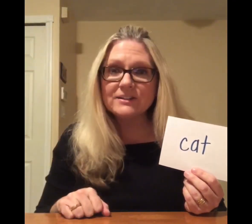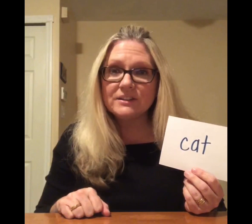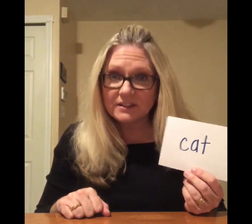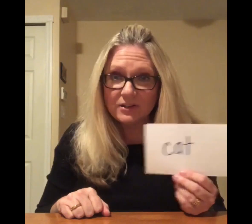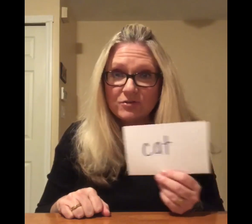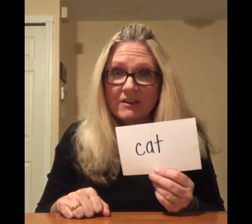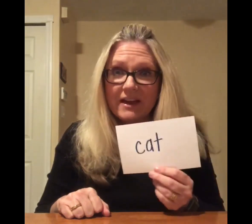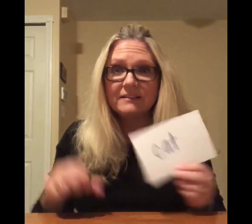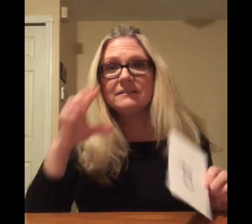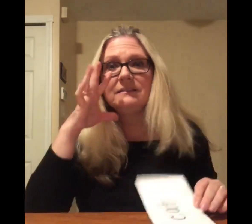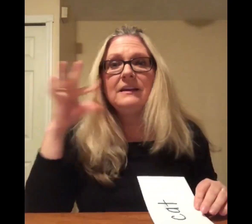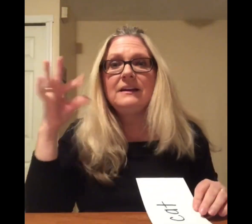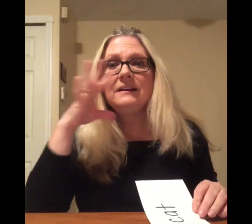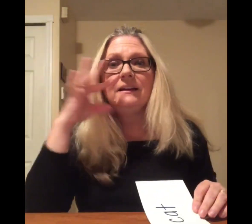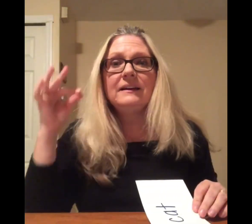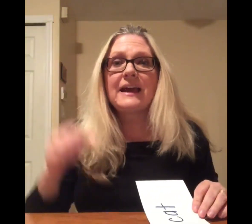Can you try that? Cat.